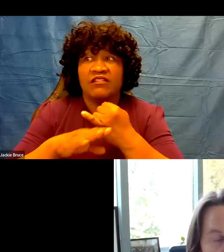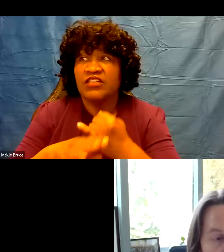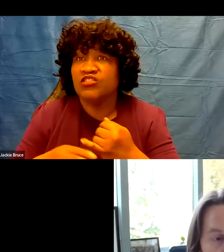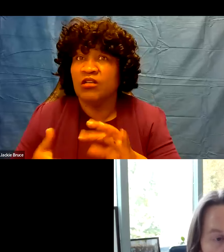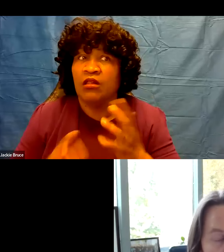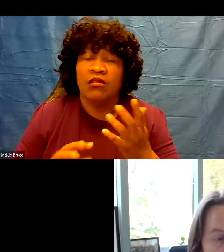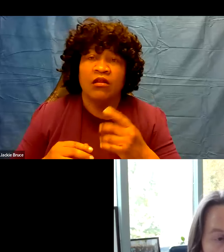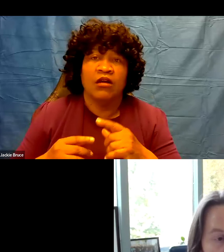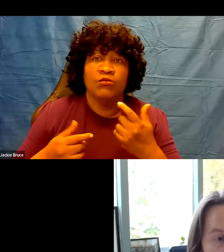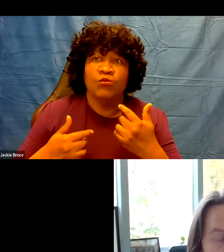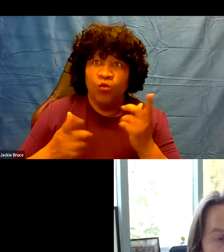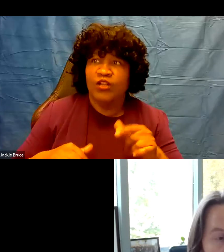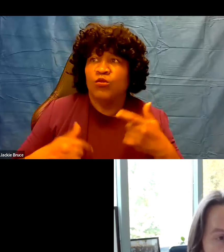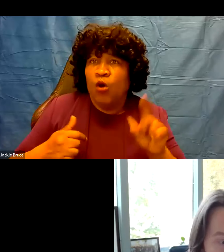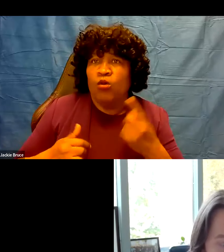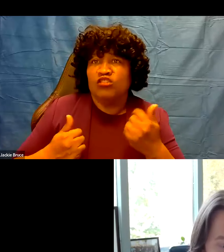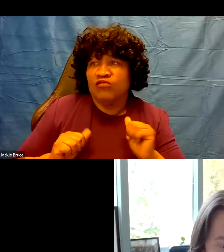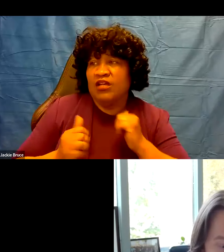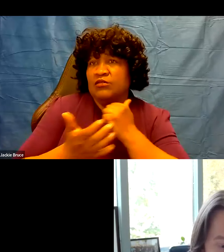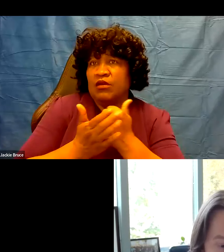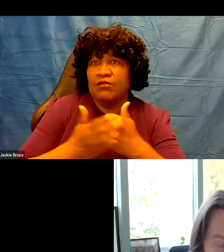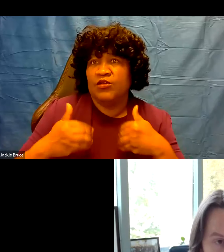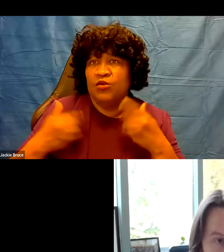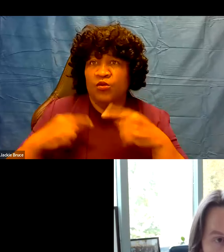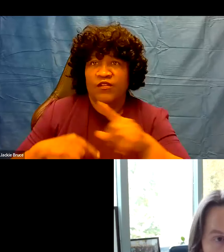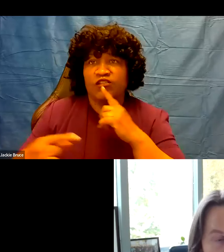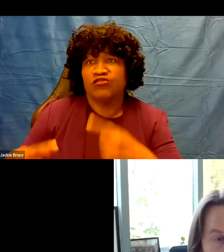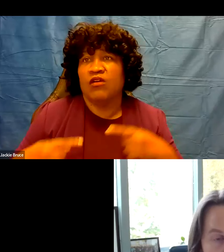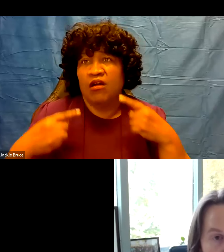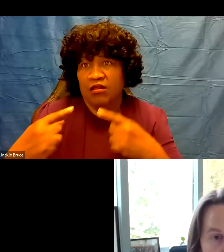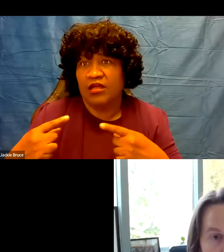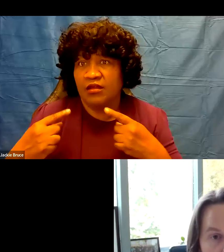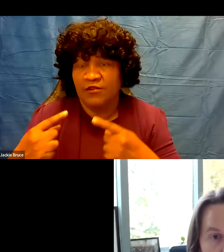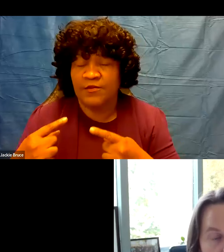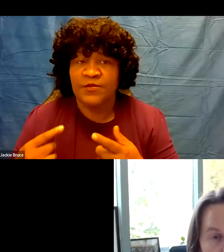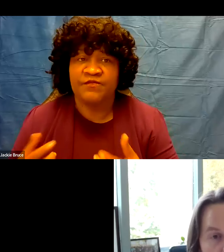or trying to help a youth when they're really struggling. I